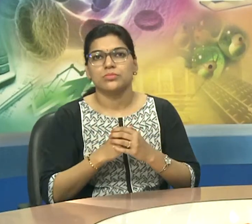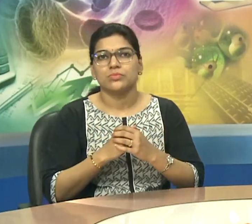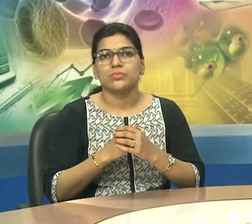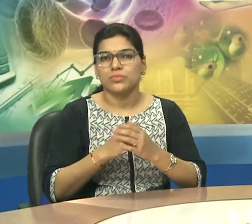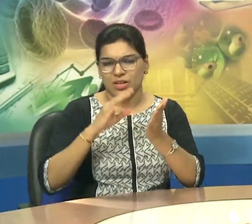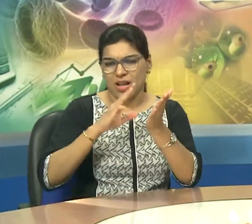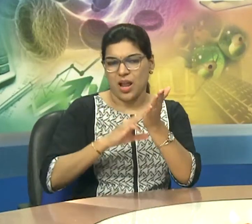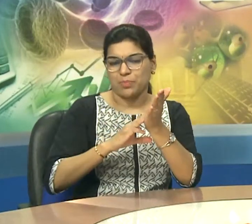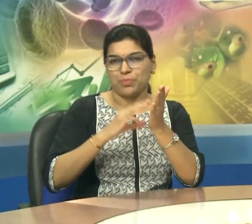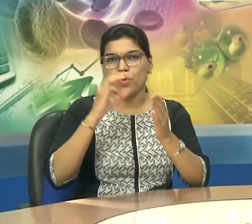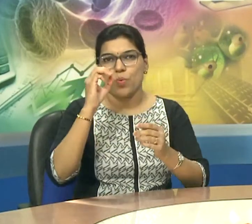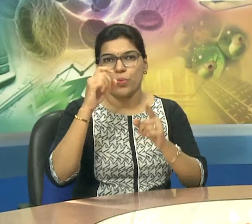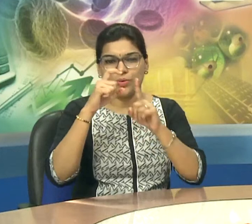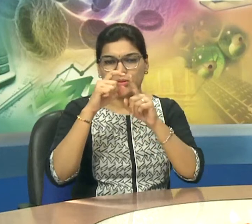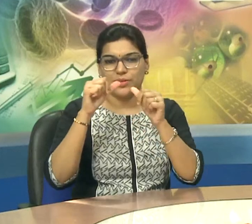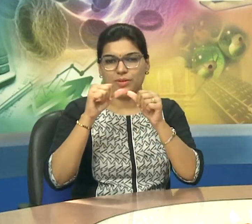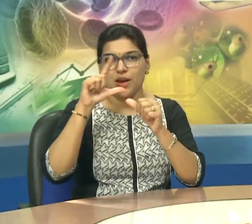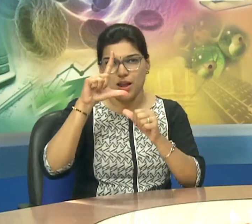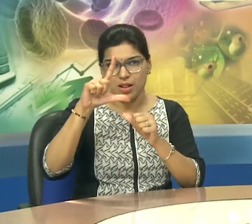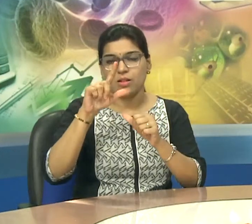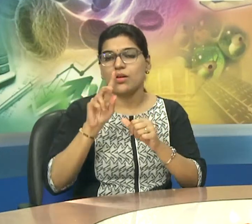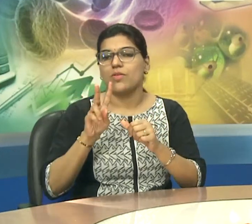We will be doing these modals.